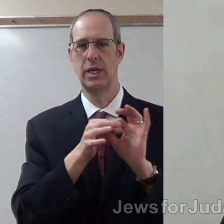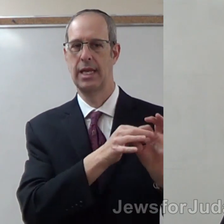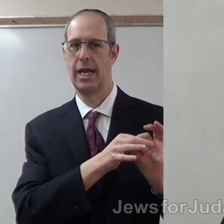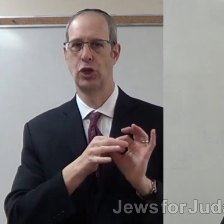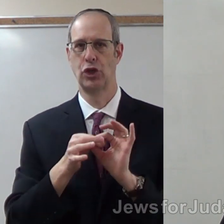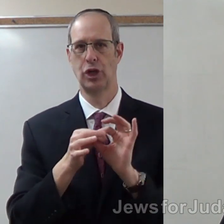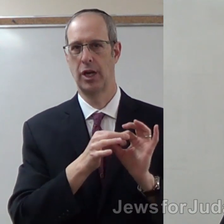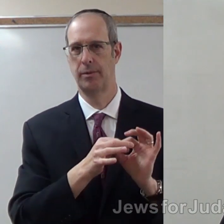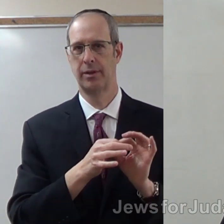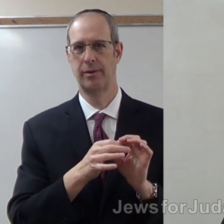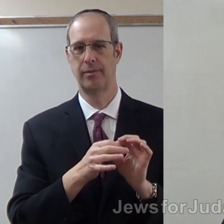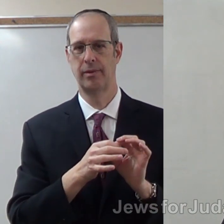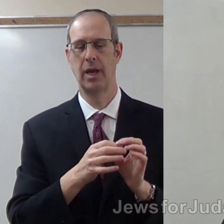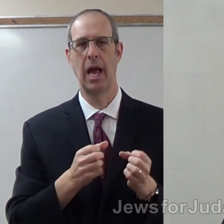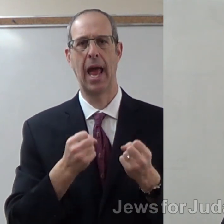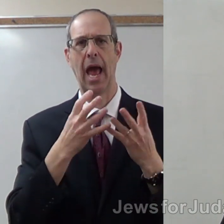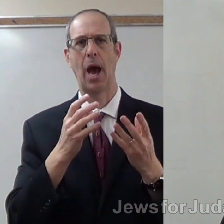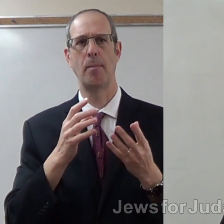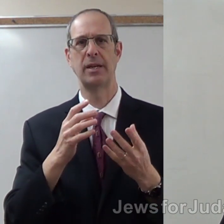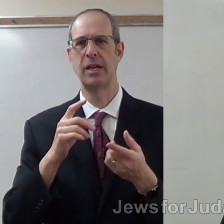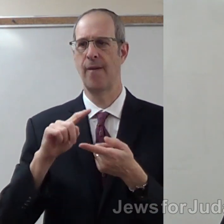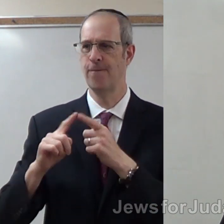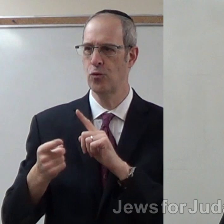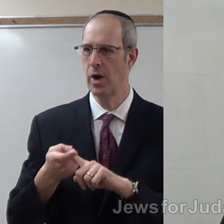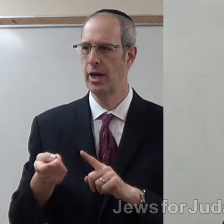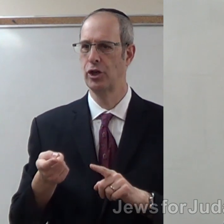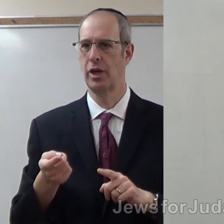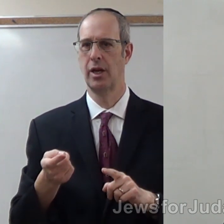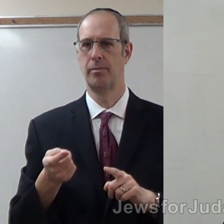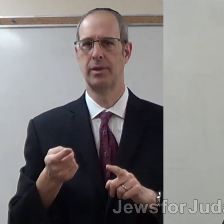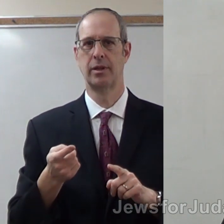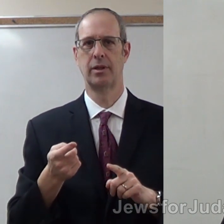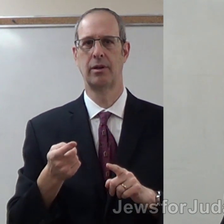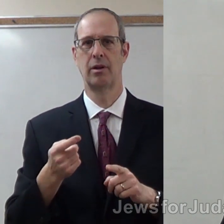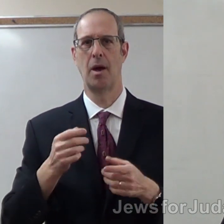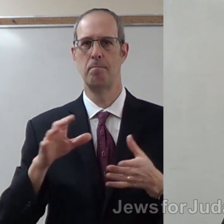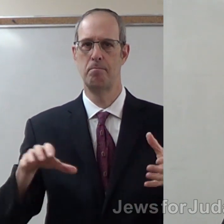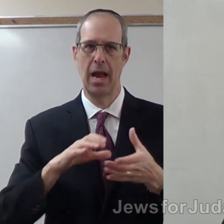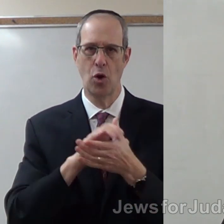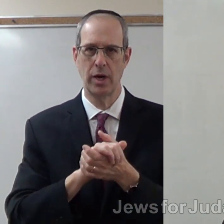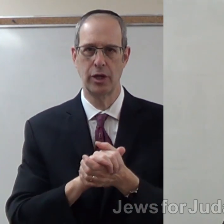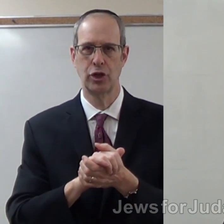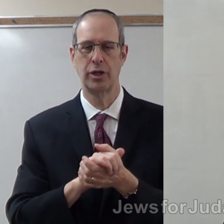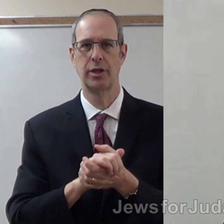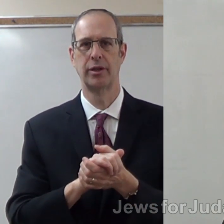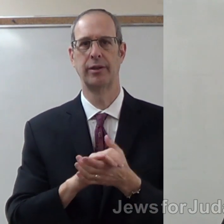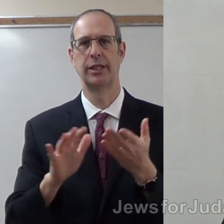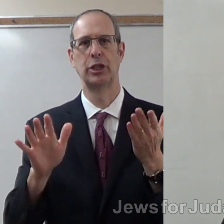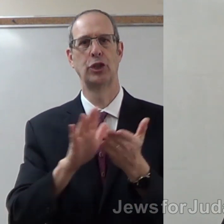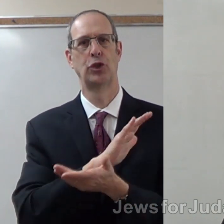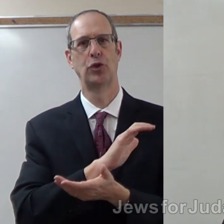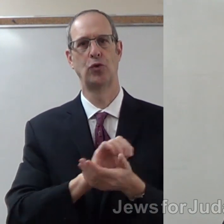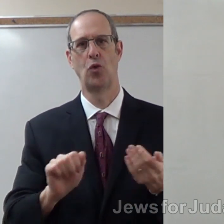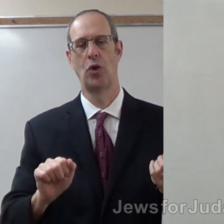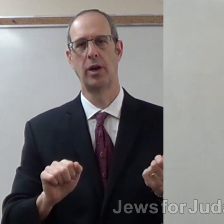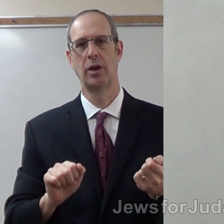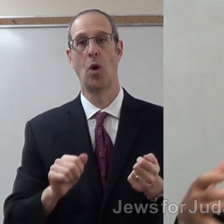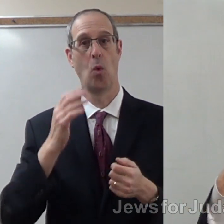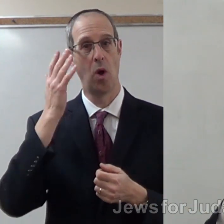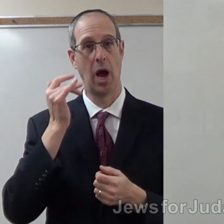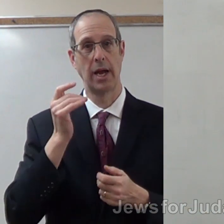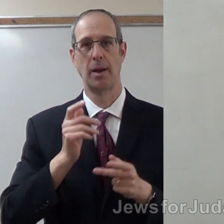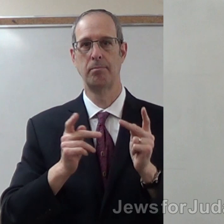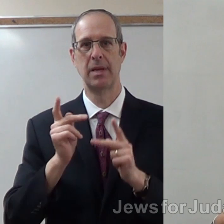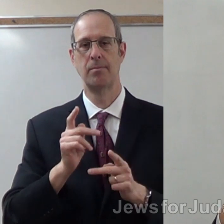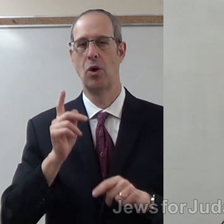relationships. How many friendships, how many marriages were destroyed because